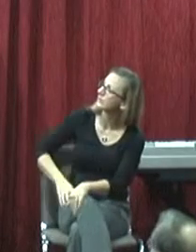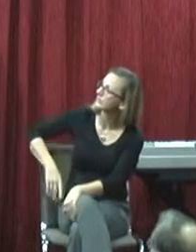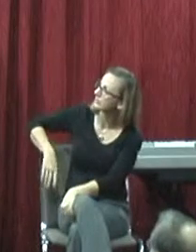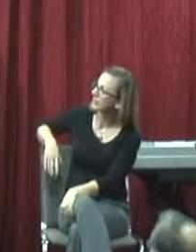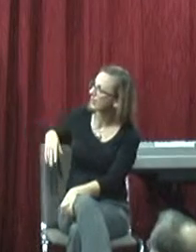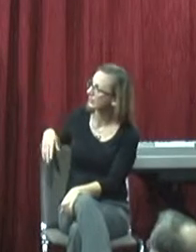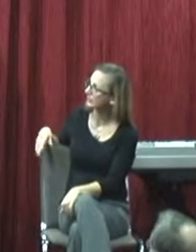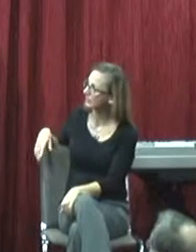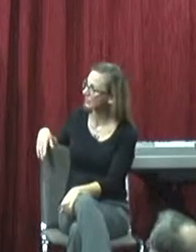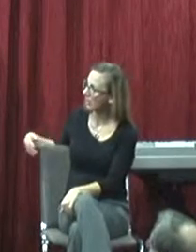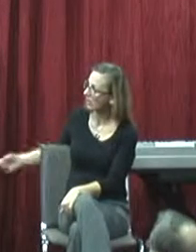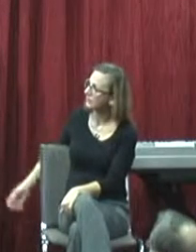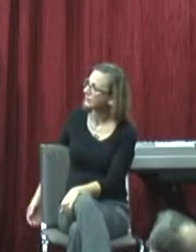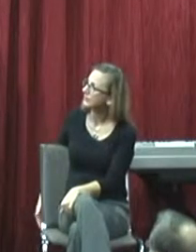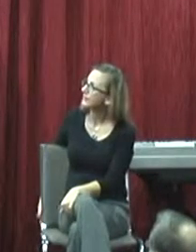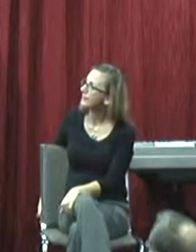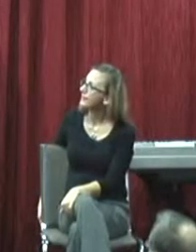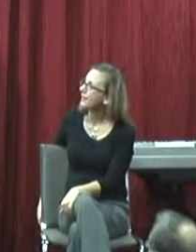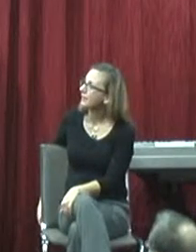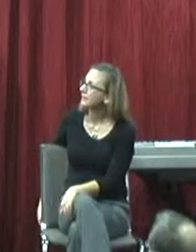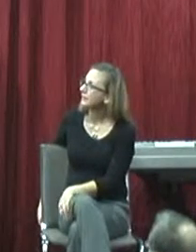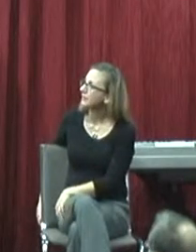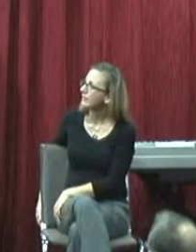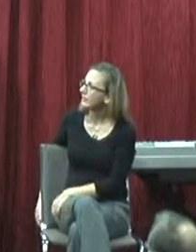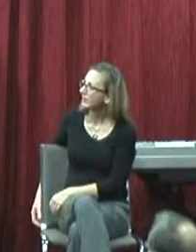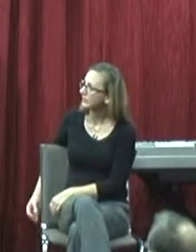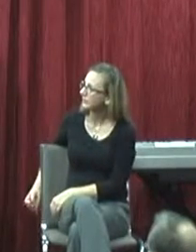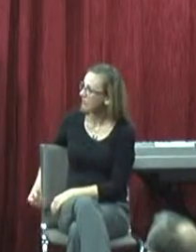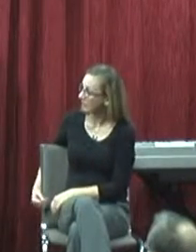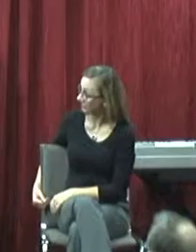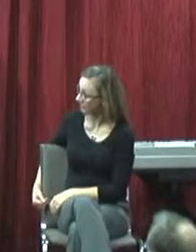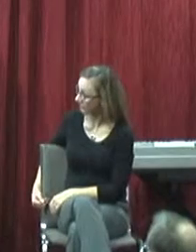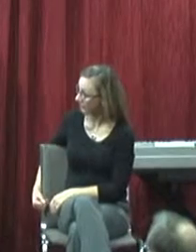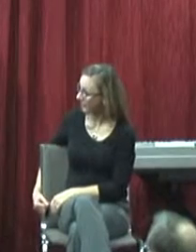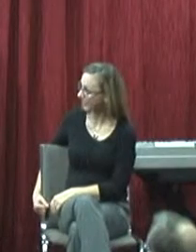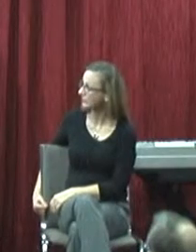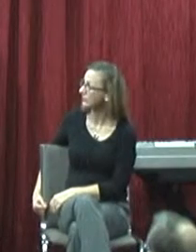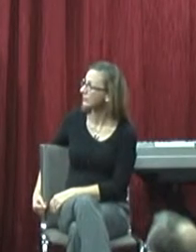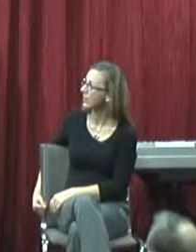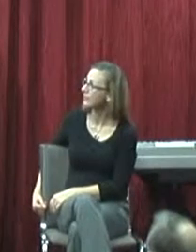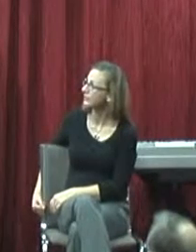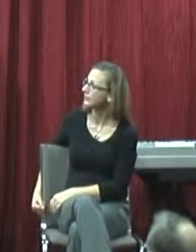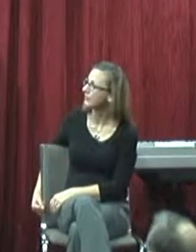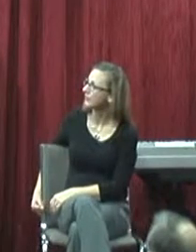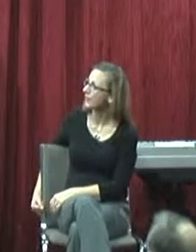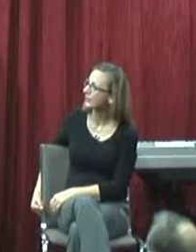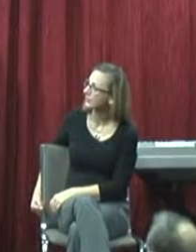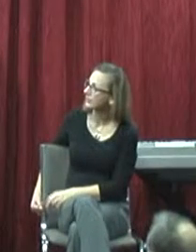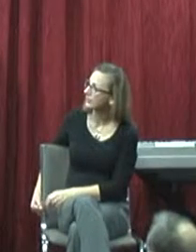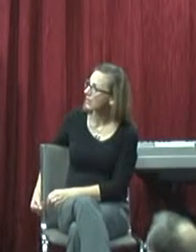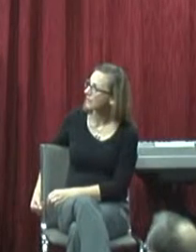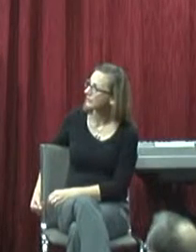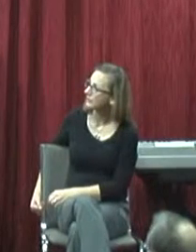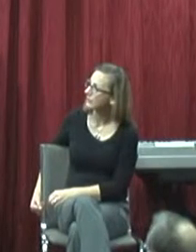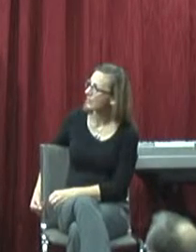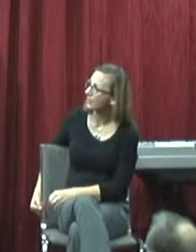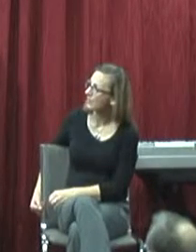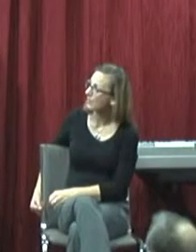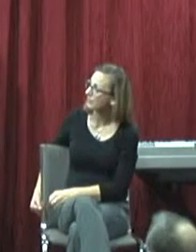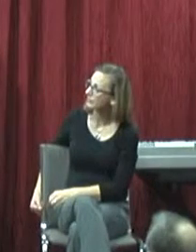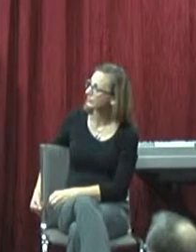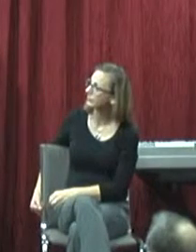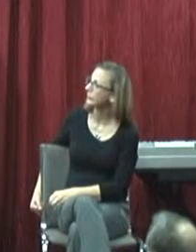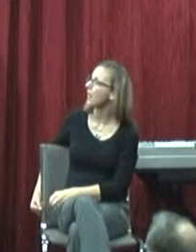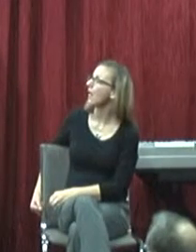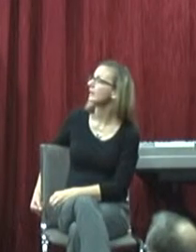Shechem, which is in the land of Canaan, when he came from Paddan Aram and camped right in front of the city.